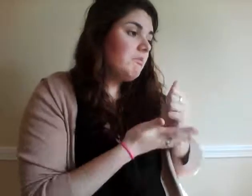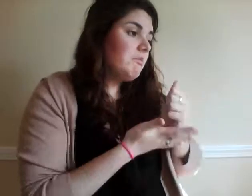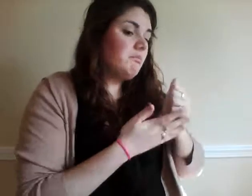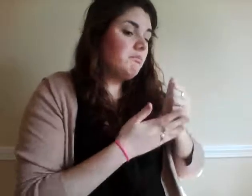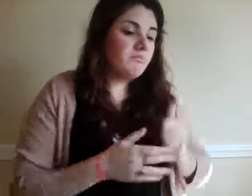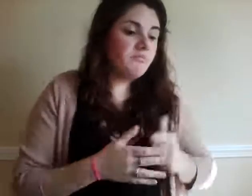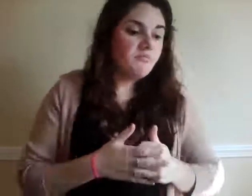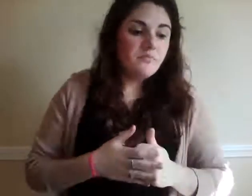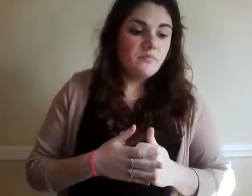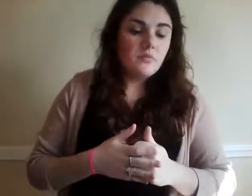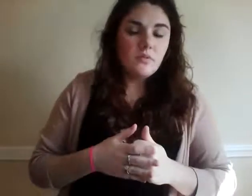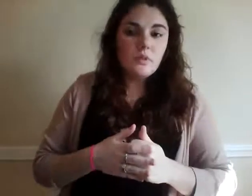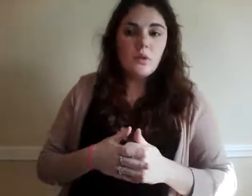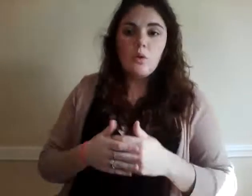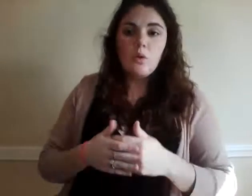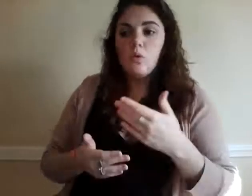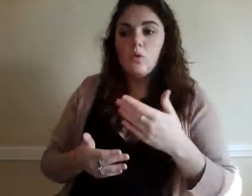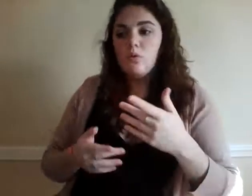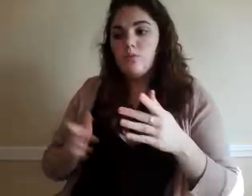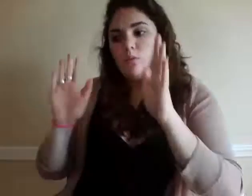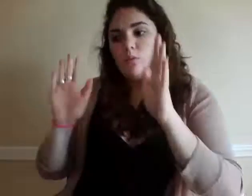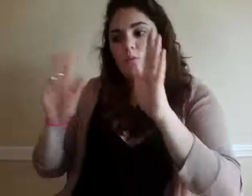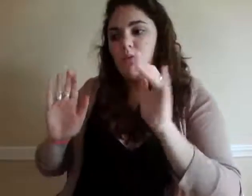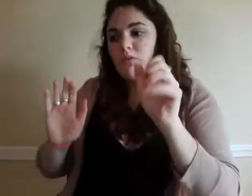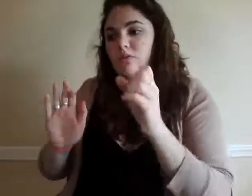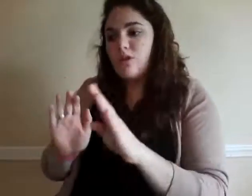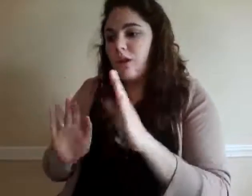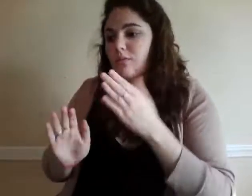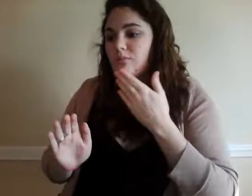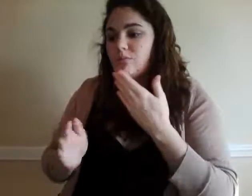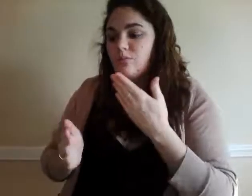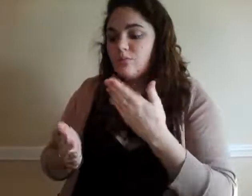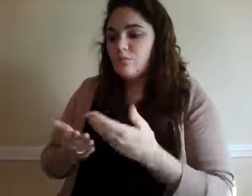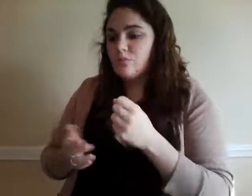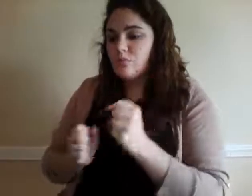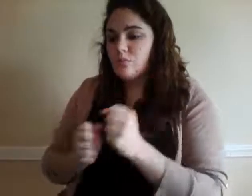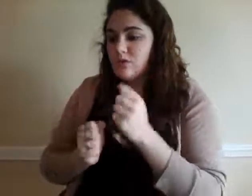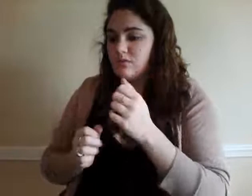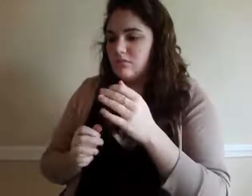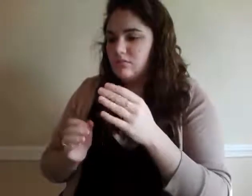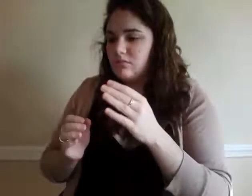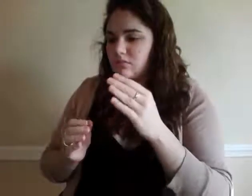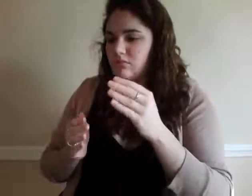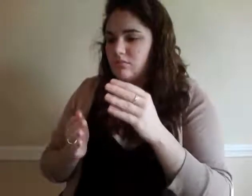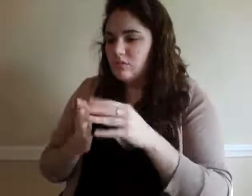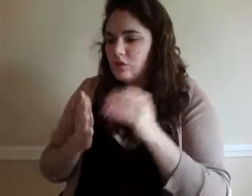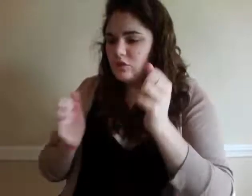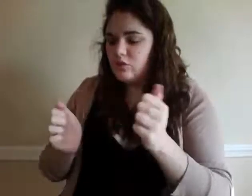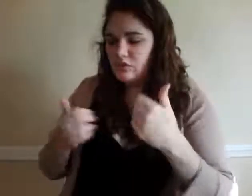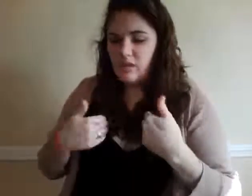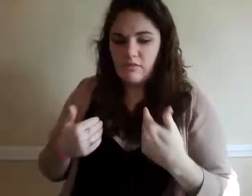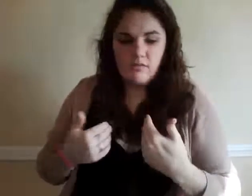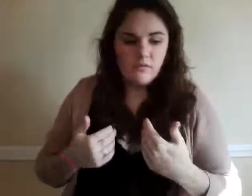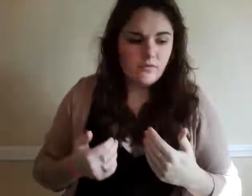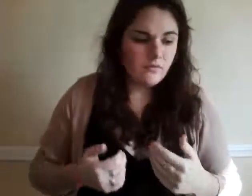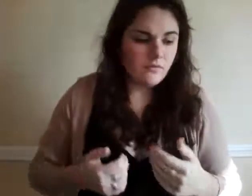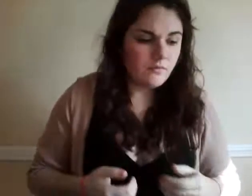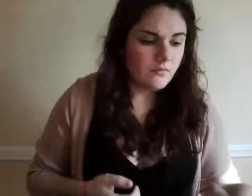things with the children you've had. Thank you. Well, wanted to provide some information for you